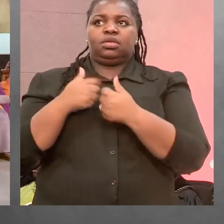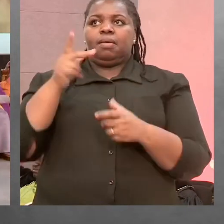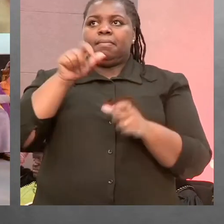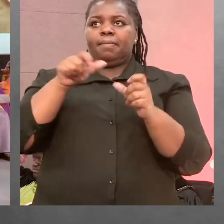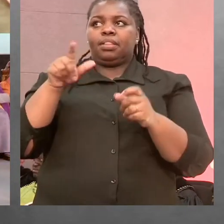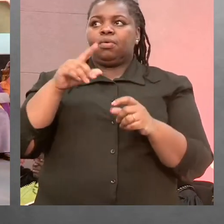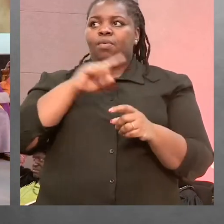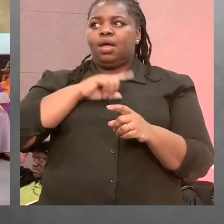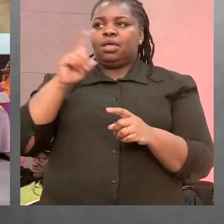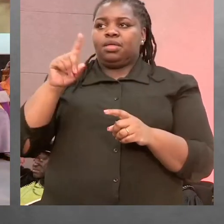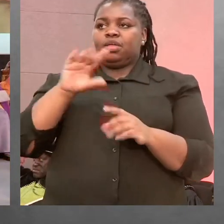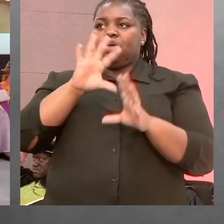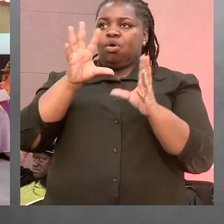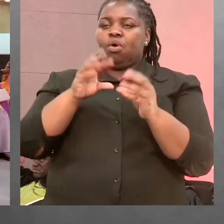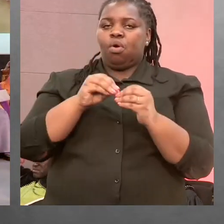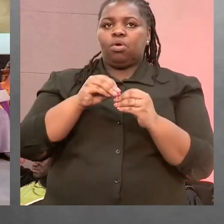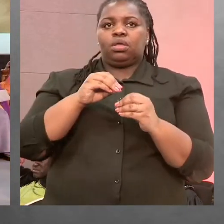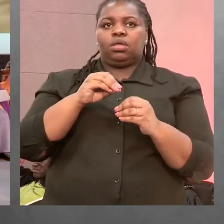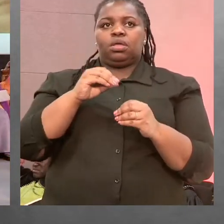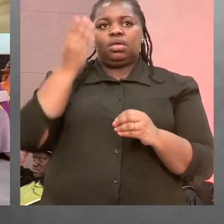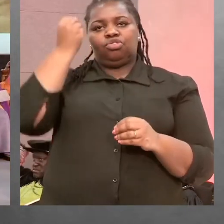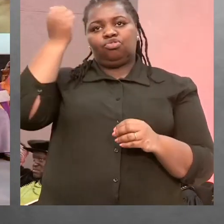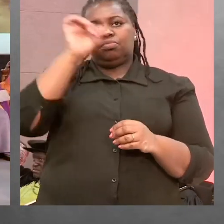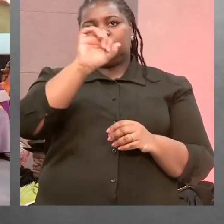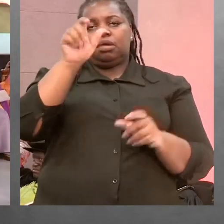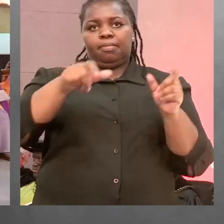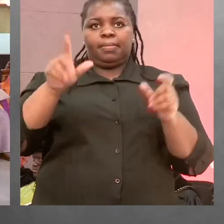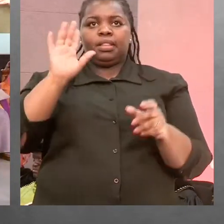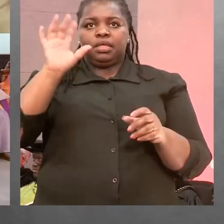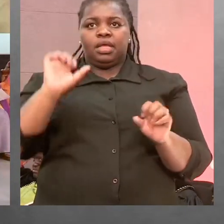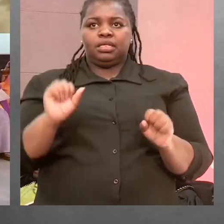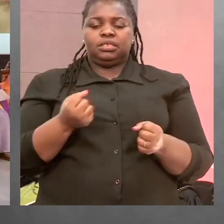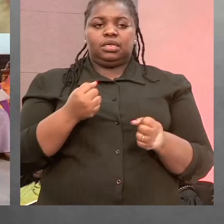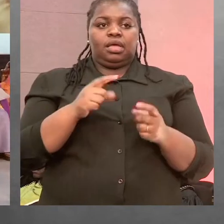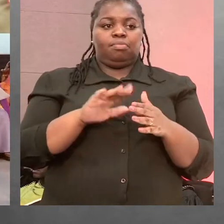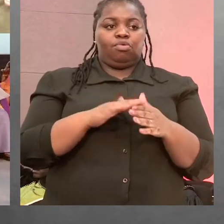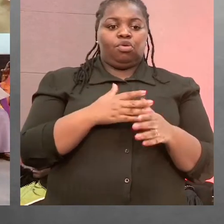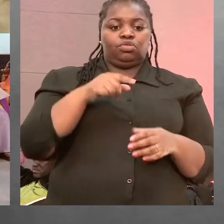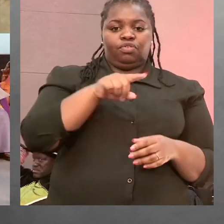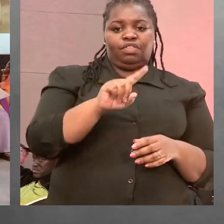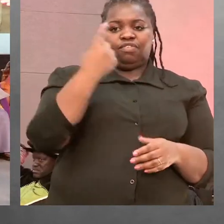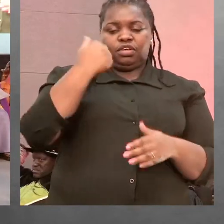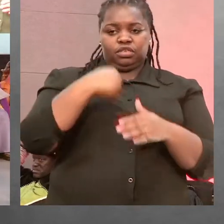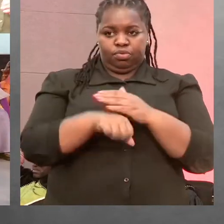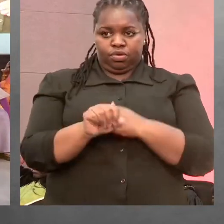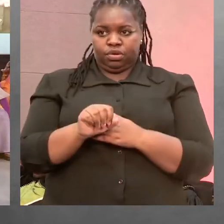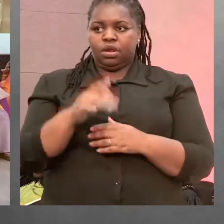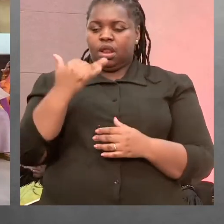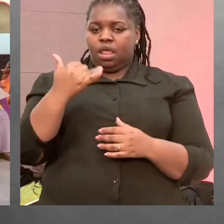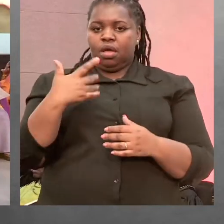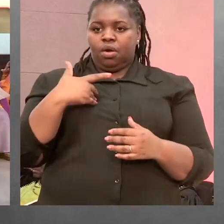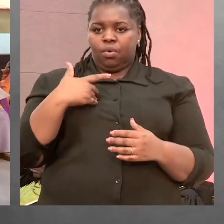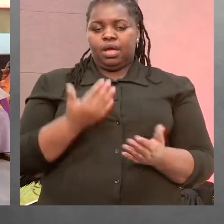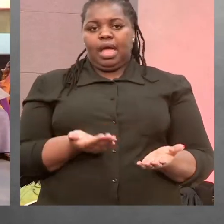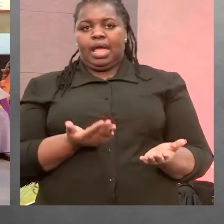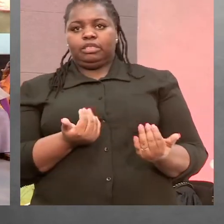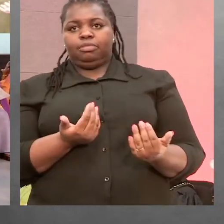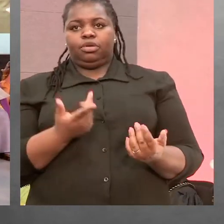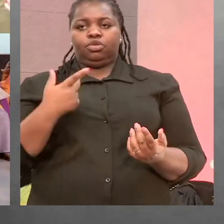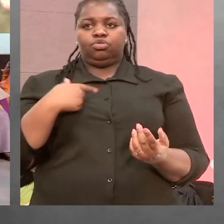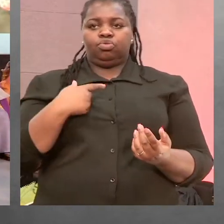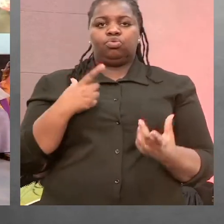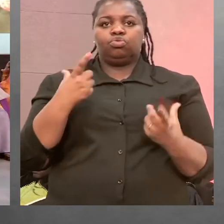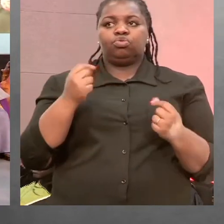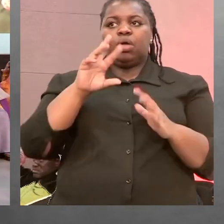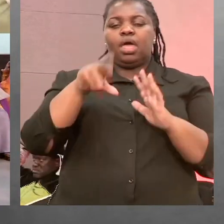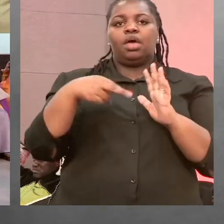kuye kwenzela uba iminqweno yekhaya ezange yenzeke. Yenzeke ngenxa kamafungashe. So you are going to be expected to play a